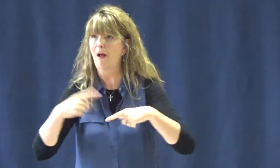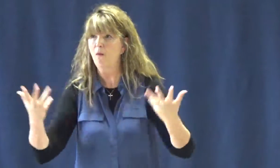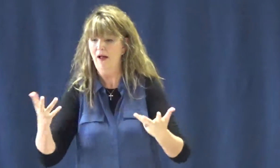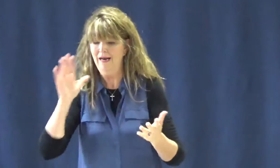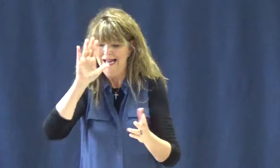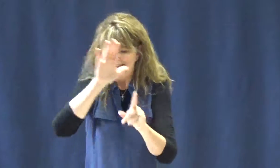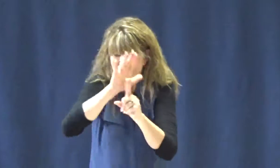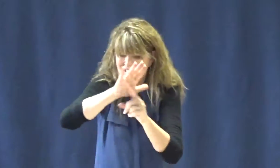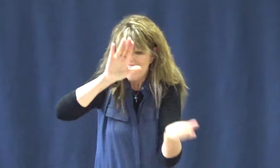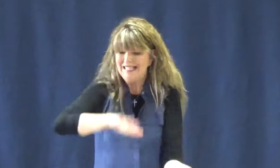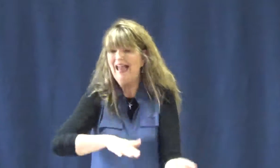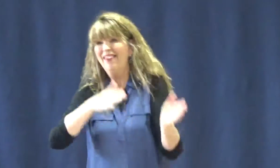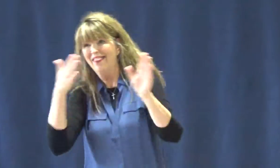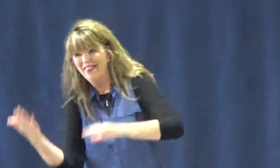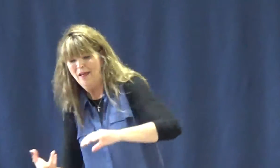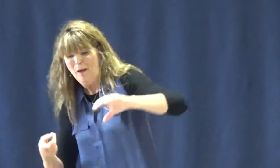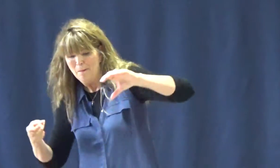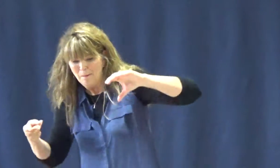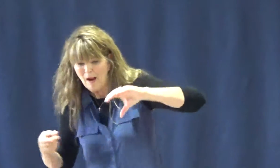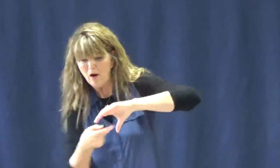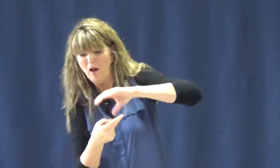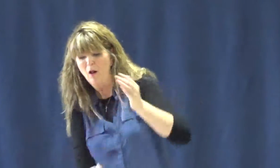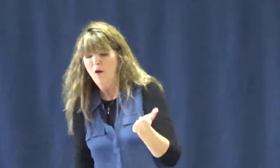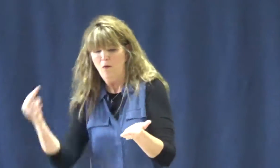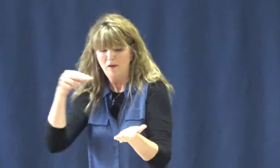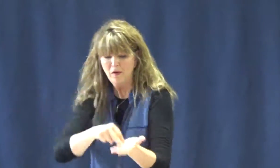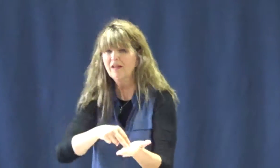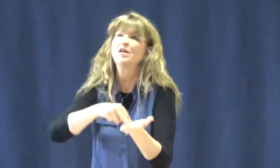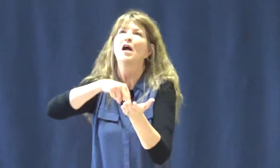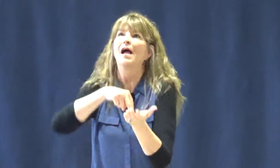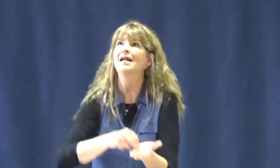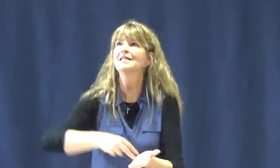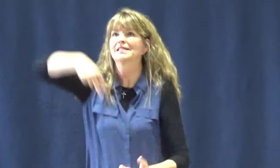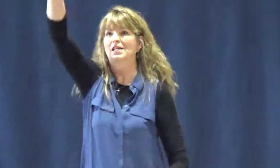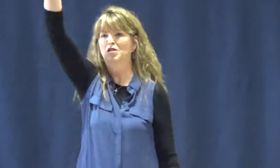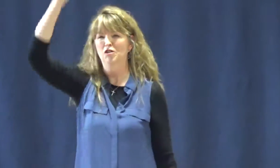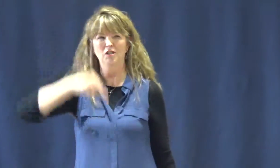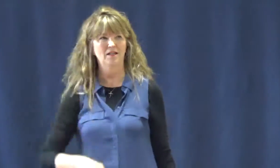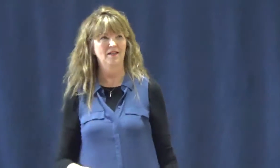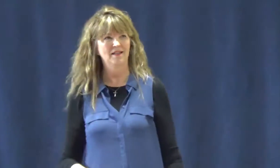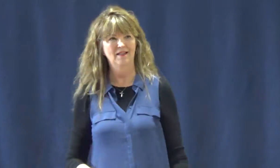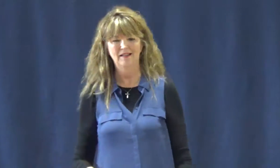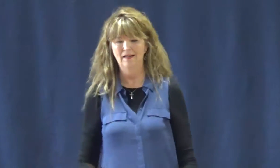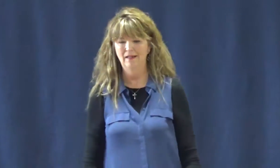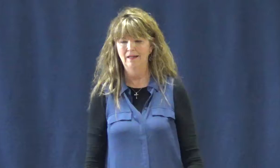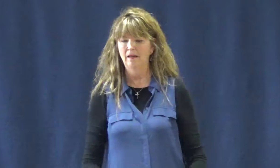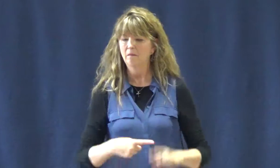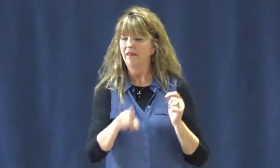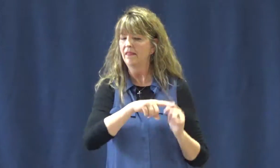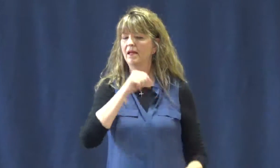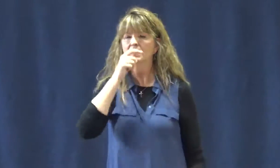And his death and his burial and resurrection and ascension is when they finally